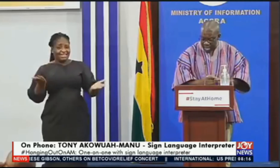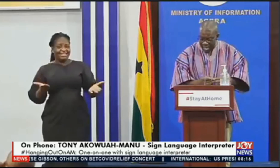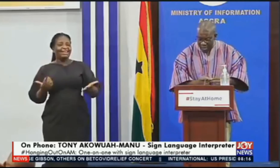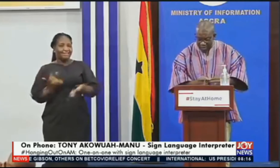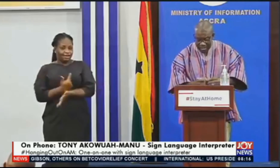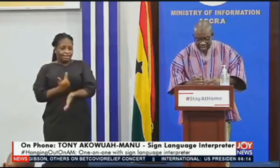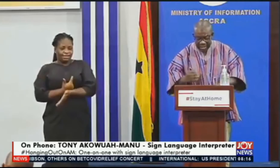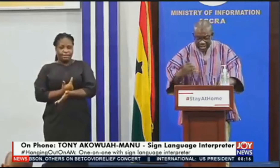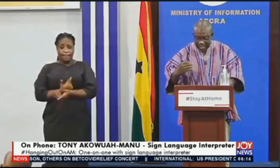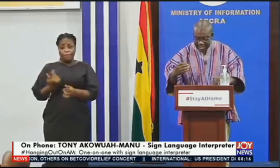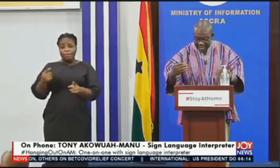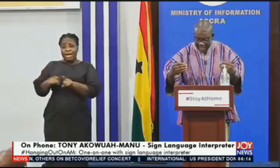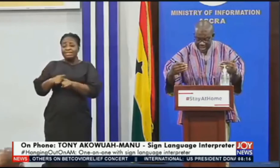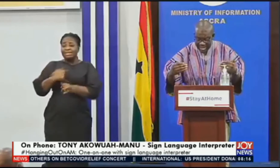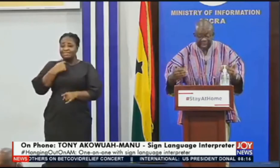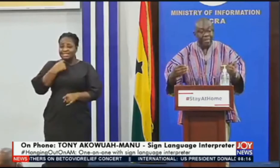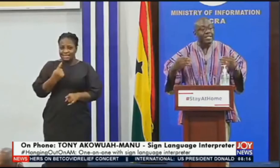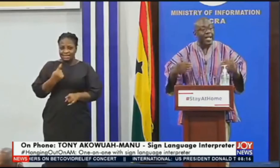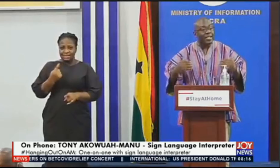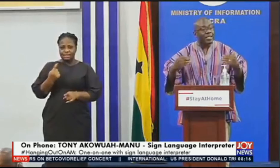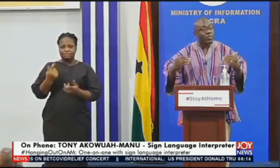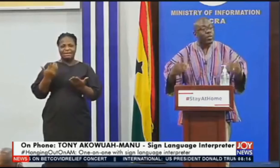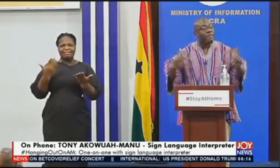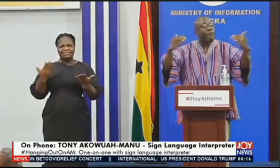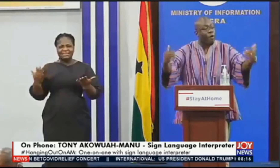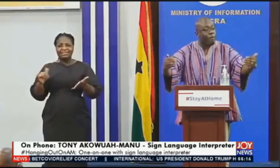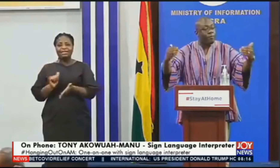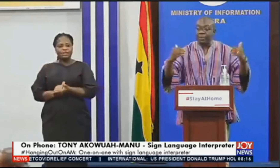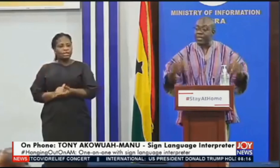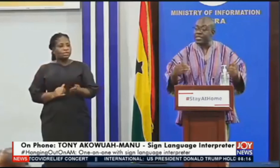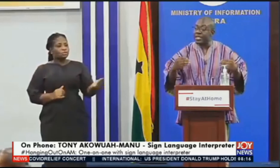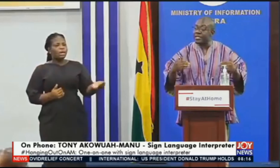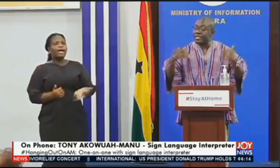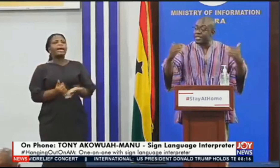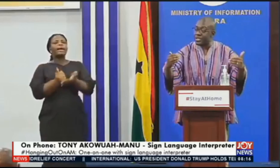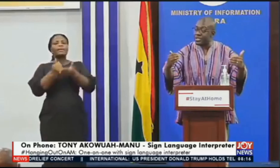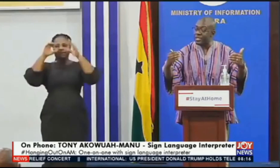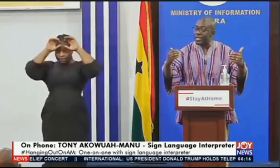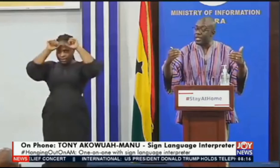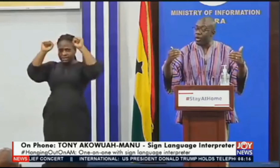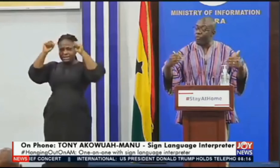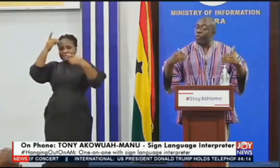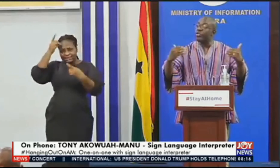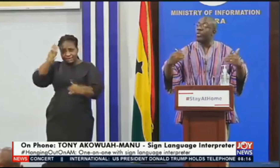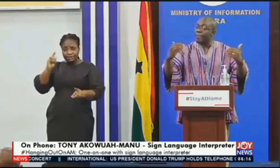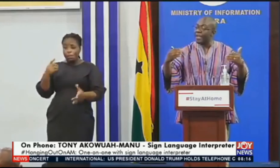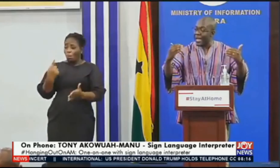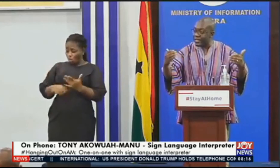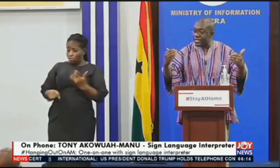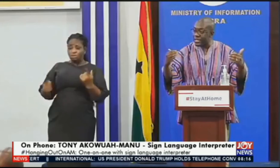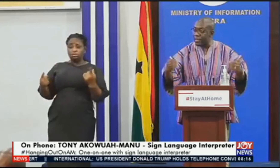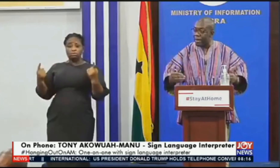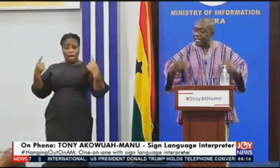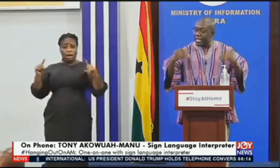use ourselves as teachers to train new interpreters every now and then. Beyond that, we are also encouraging the entire congregation